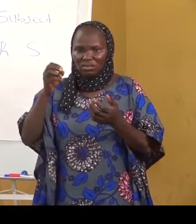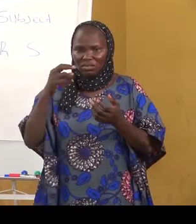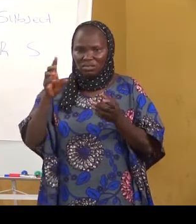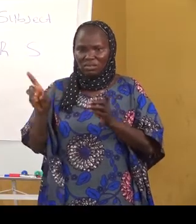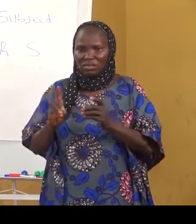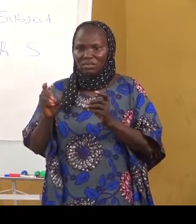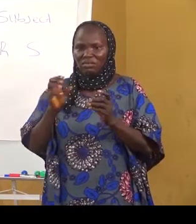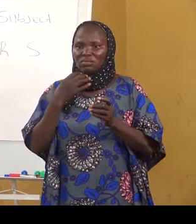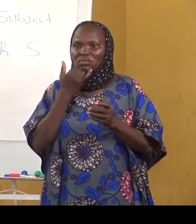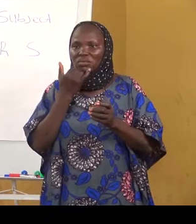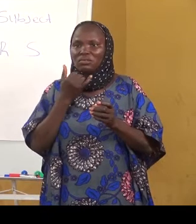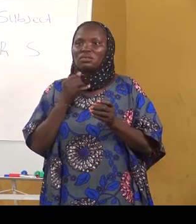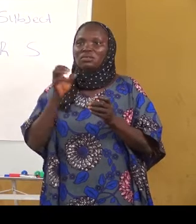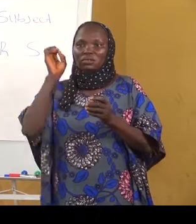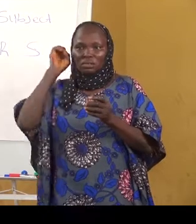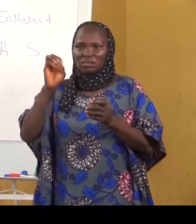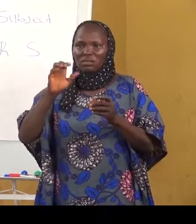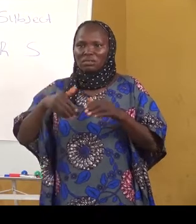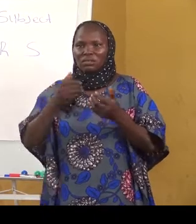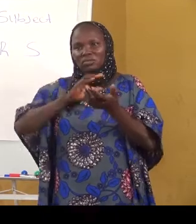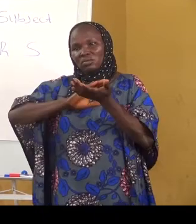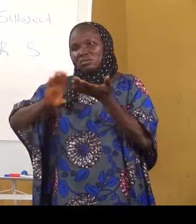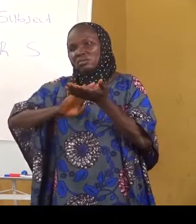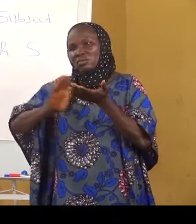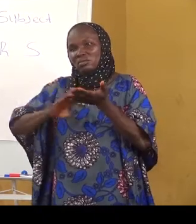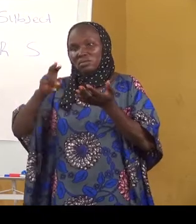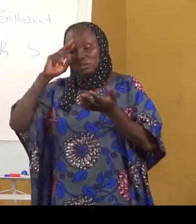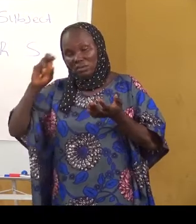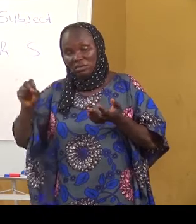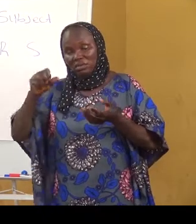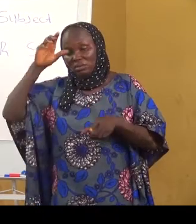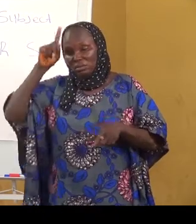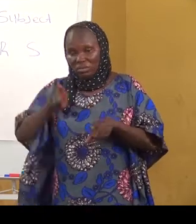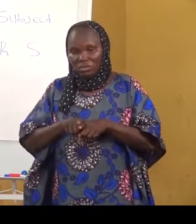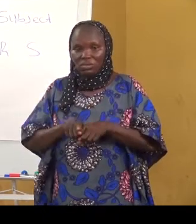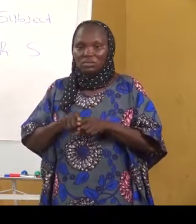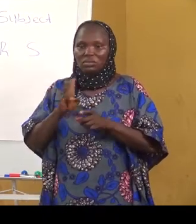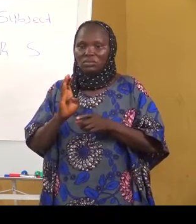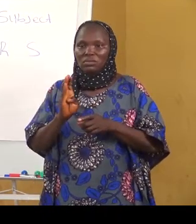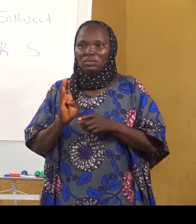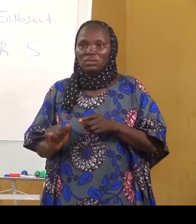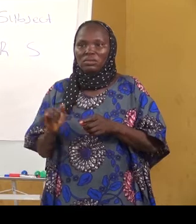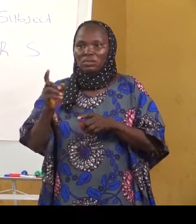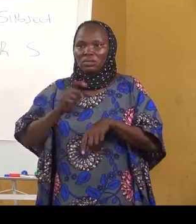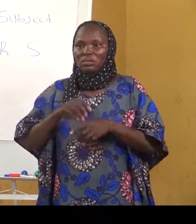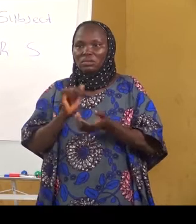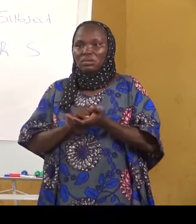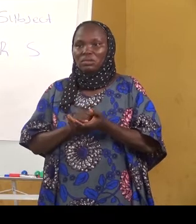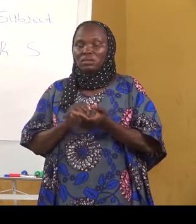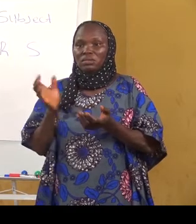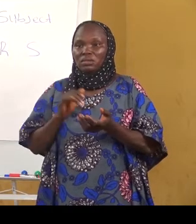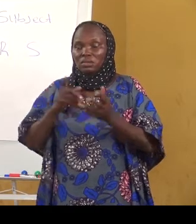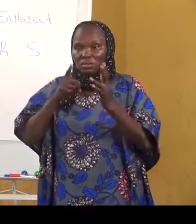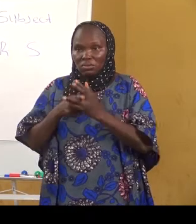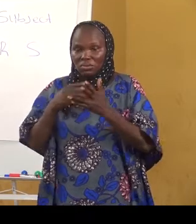He had already forgiven his brothers. And so by the time they appeared before him, instead